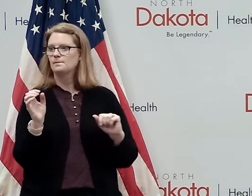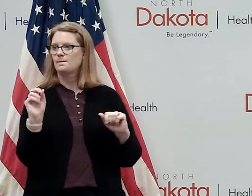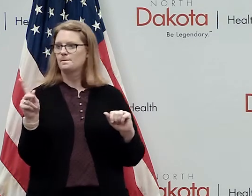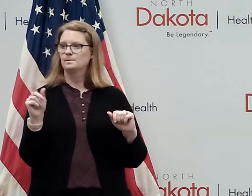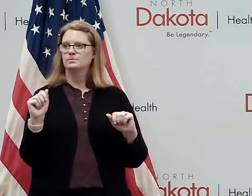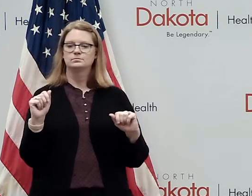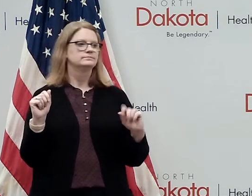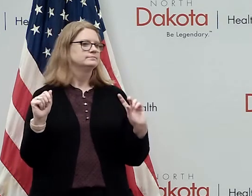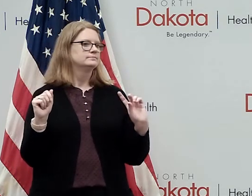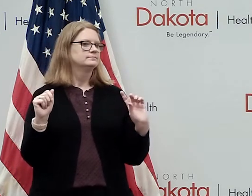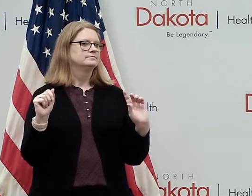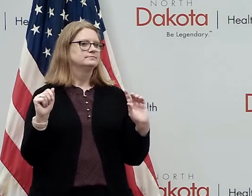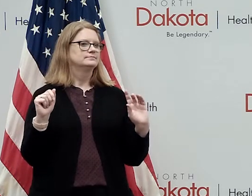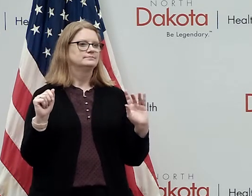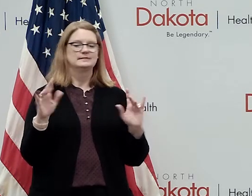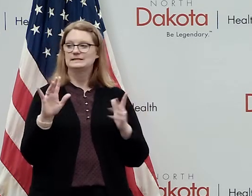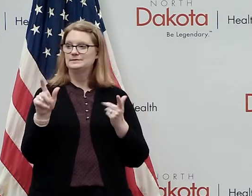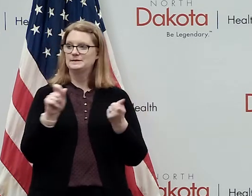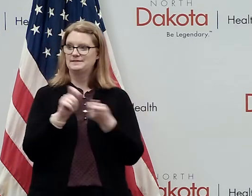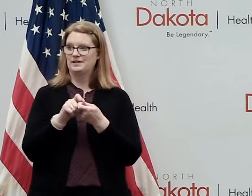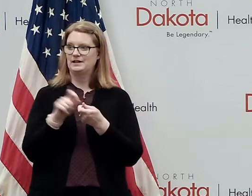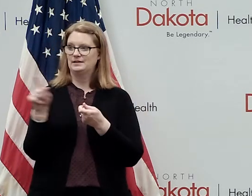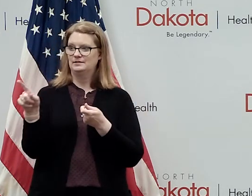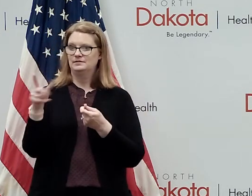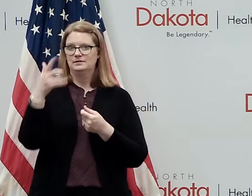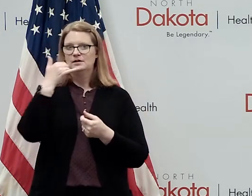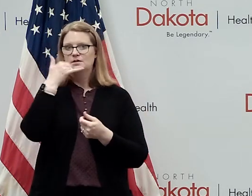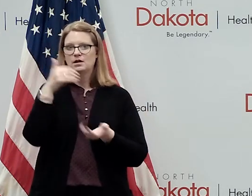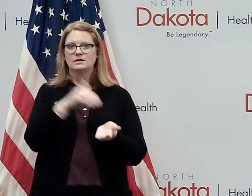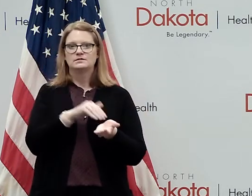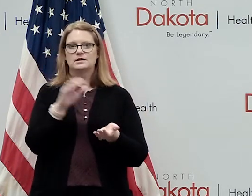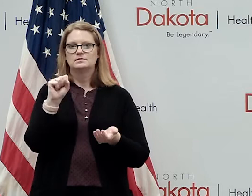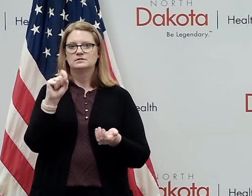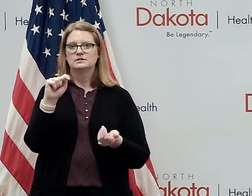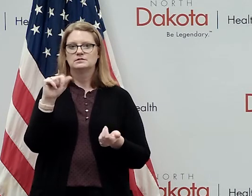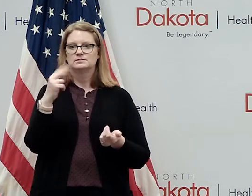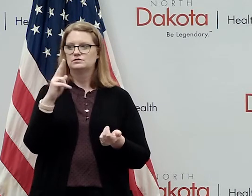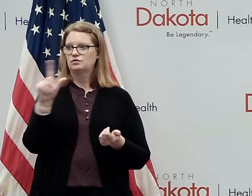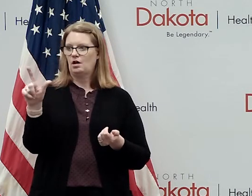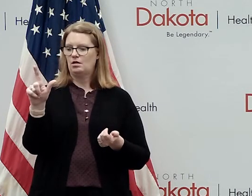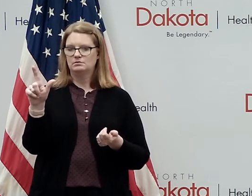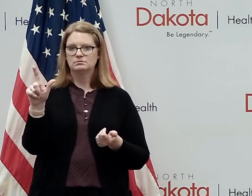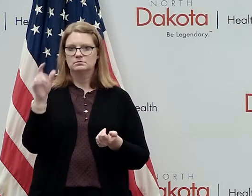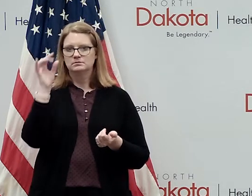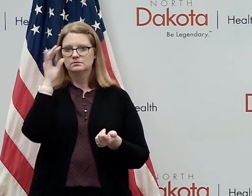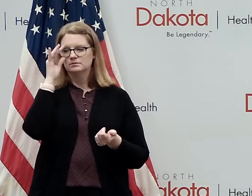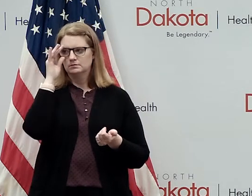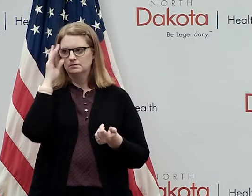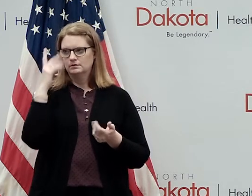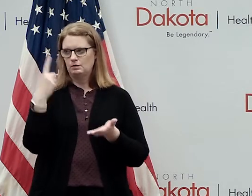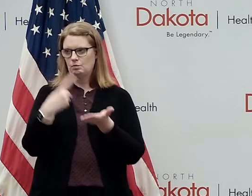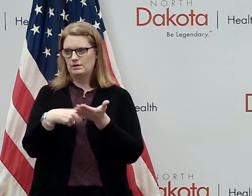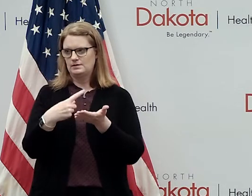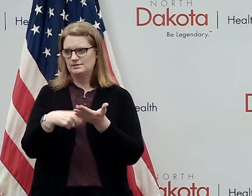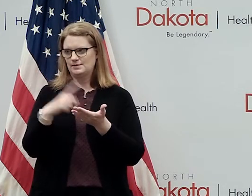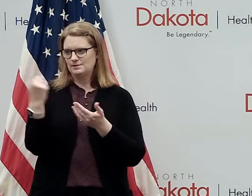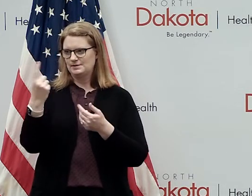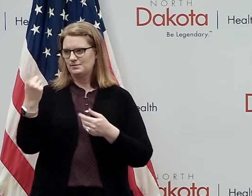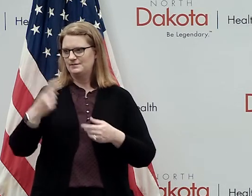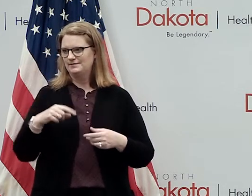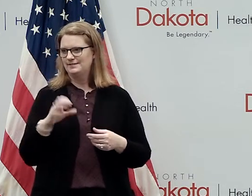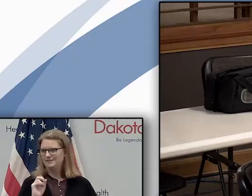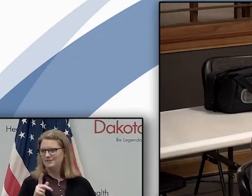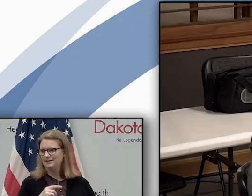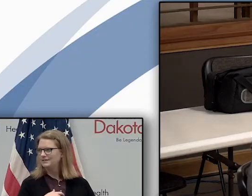Okay. And I mean specifically call Dr. Stahl if you're looking for someone to address. Back to you,